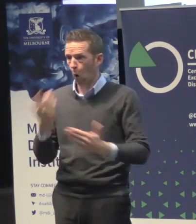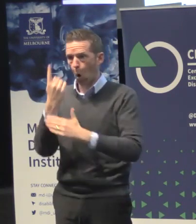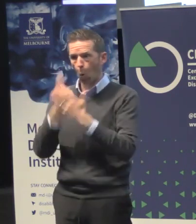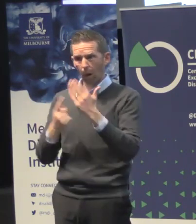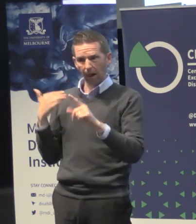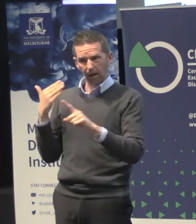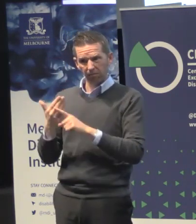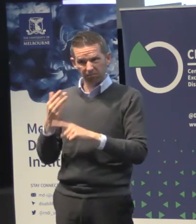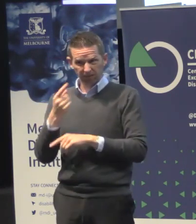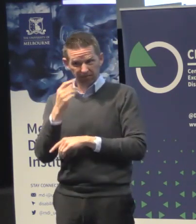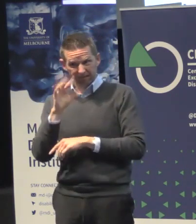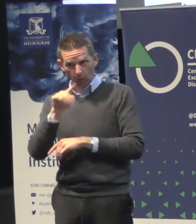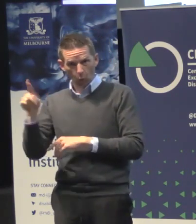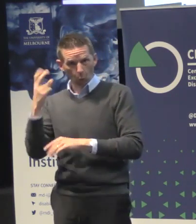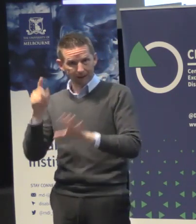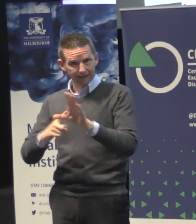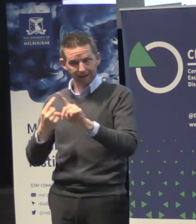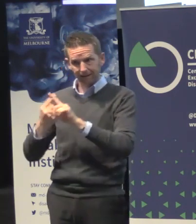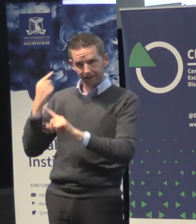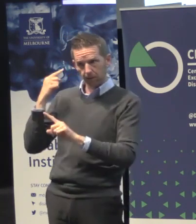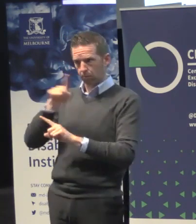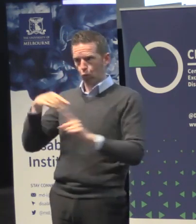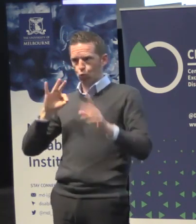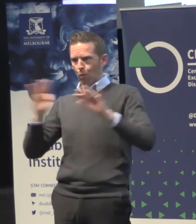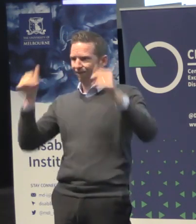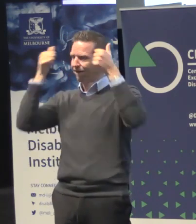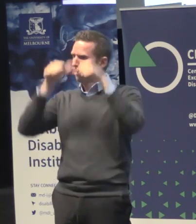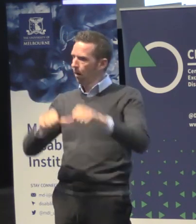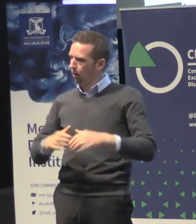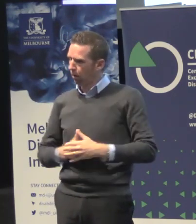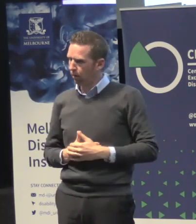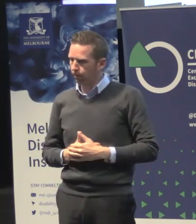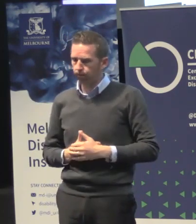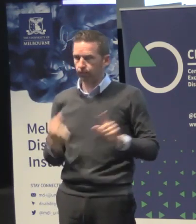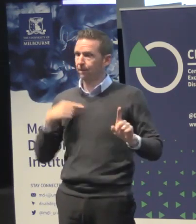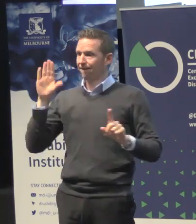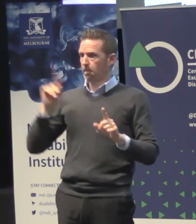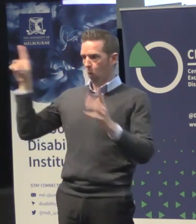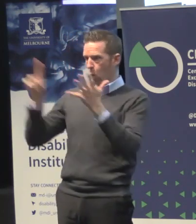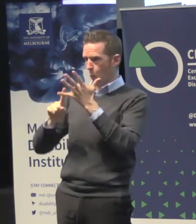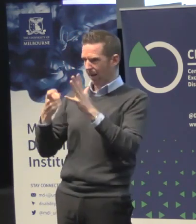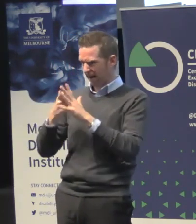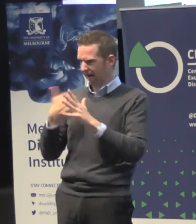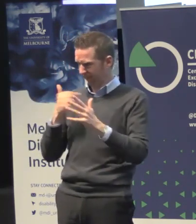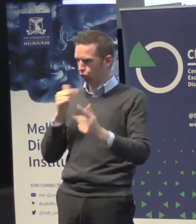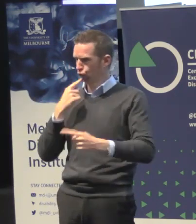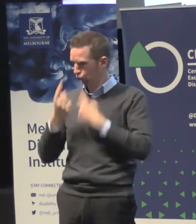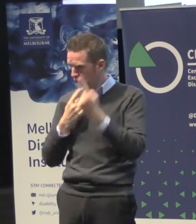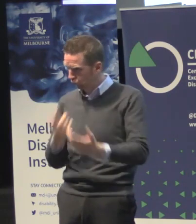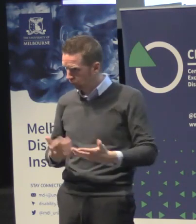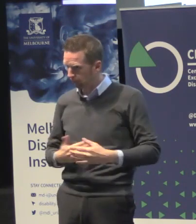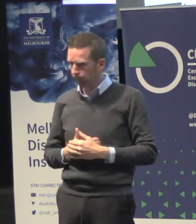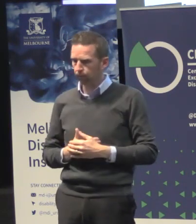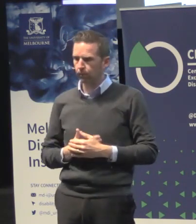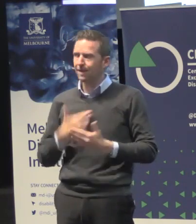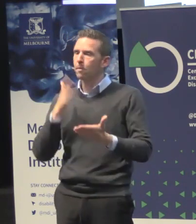20 years, and it's unfamiliar. Now, I come from the United Kingdom, as I've expressed before, and